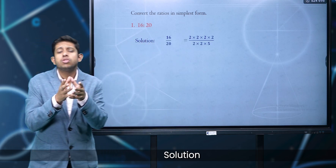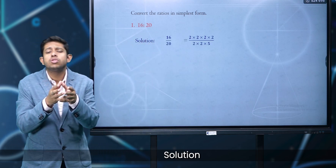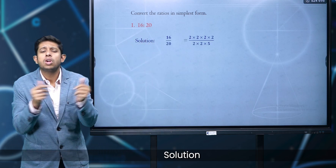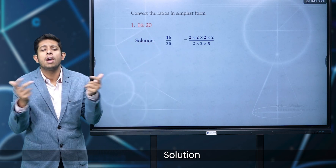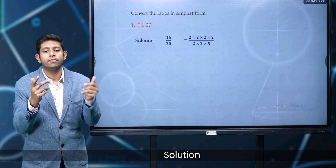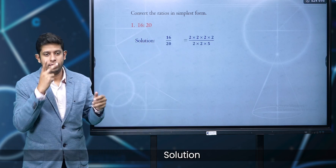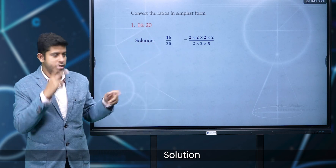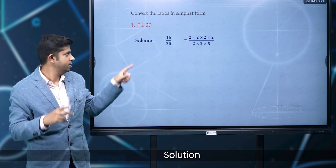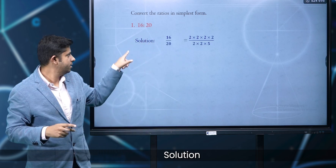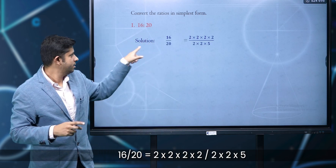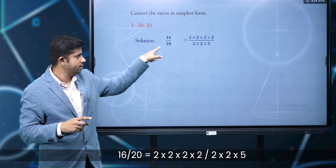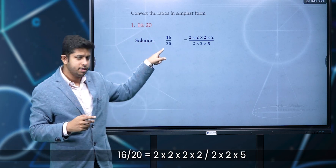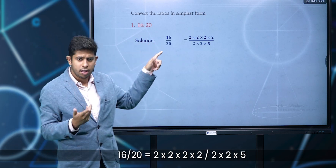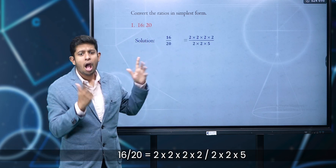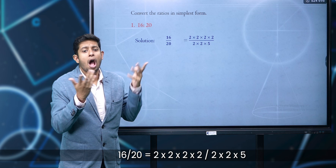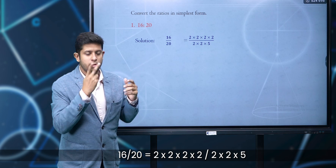Solution. 16 by 20.